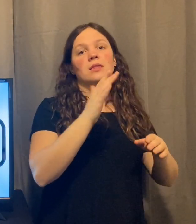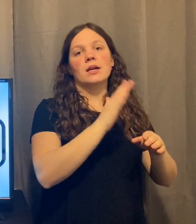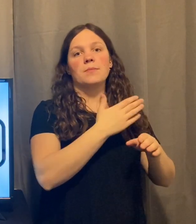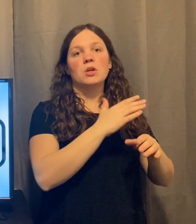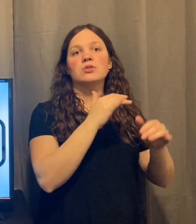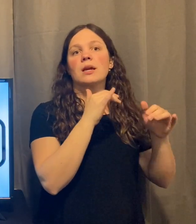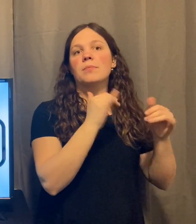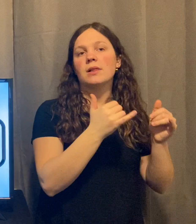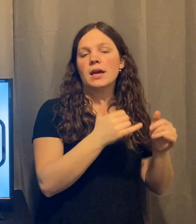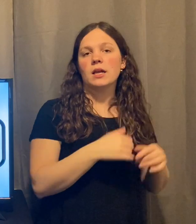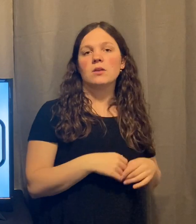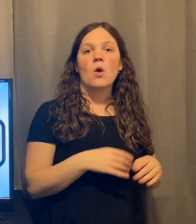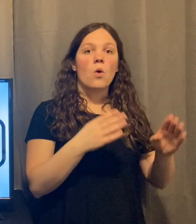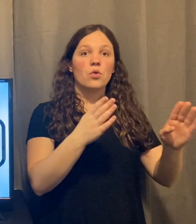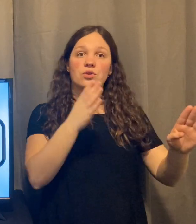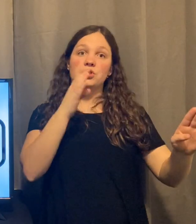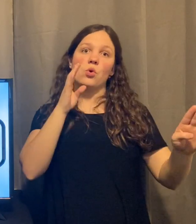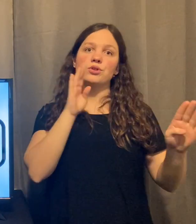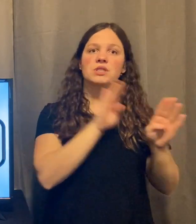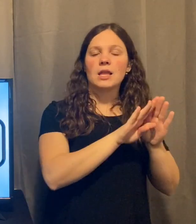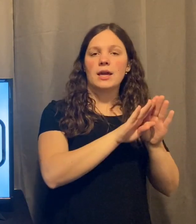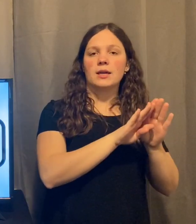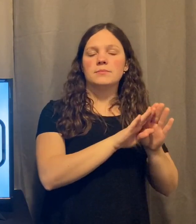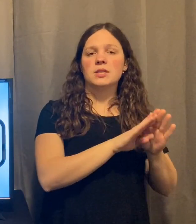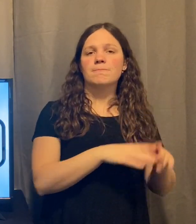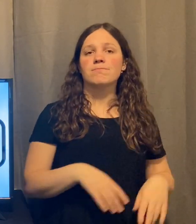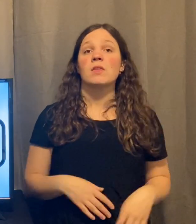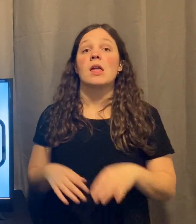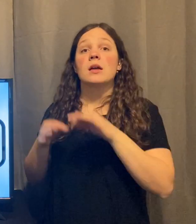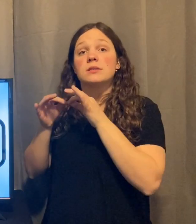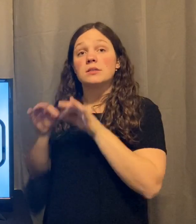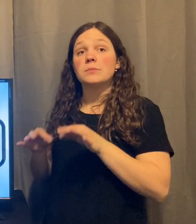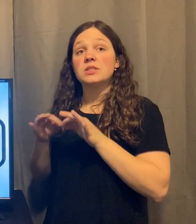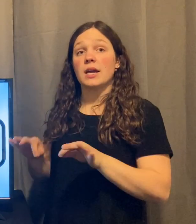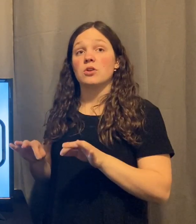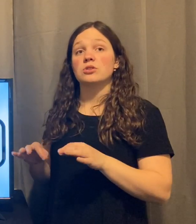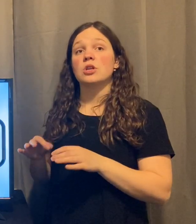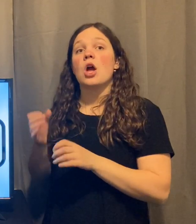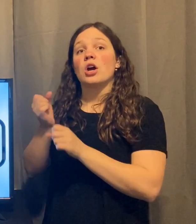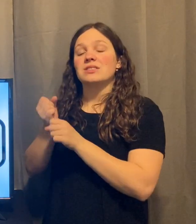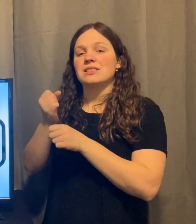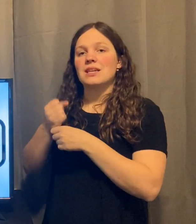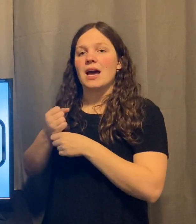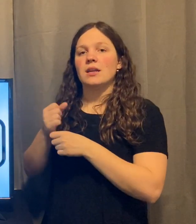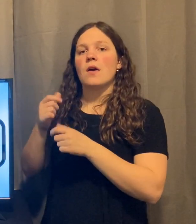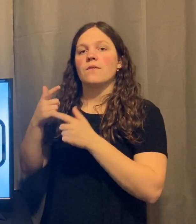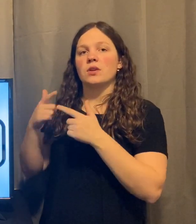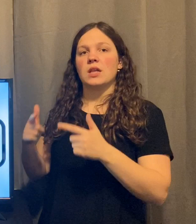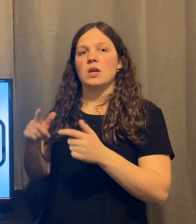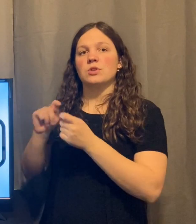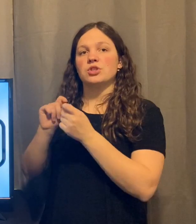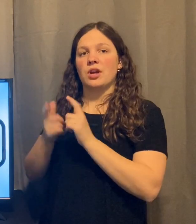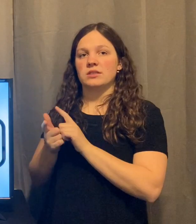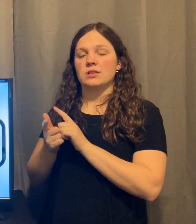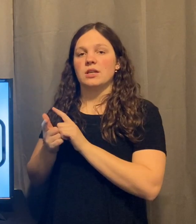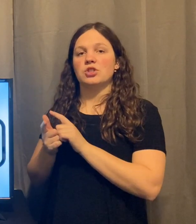a music playing or the door slammed. Subtitles are designed for language translation